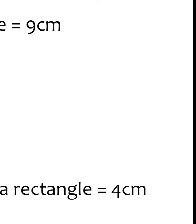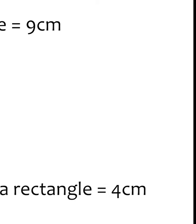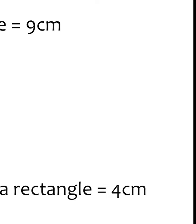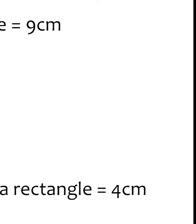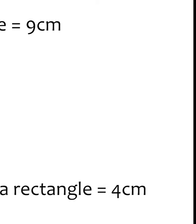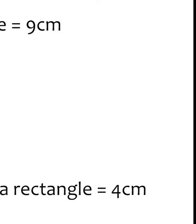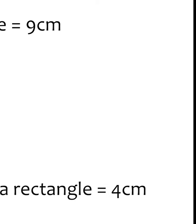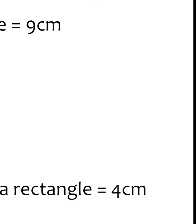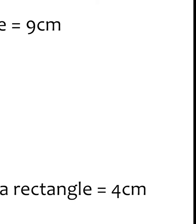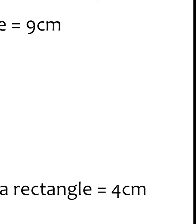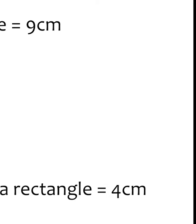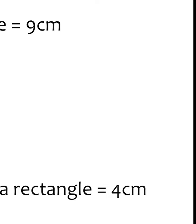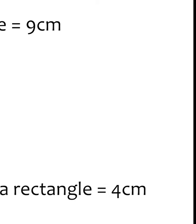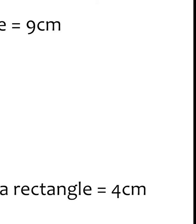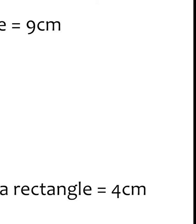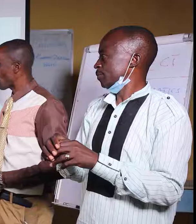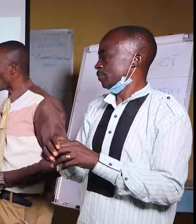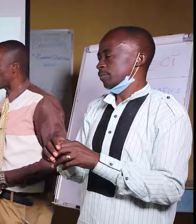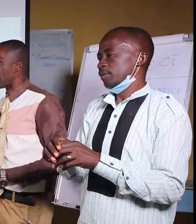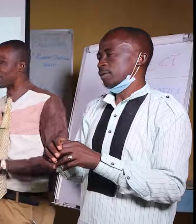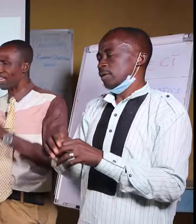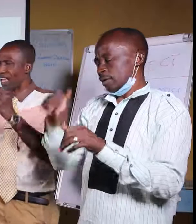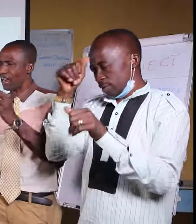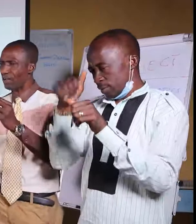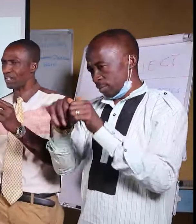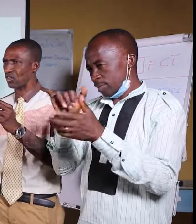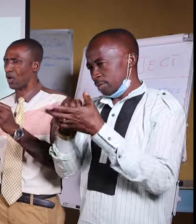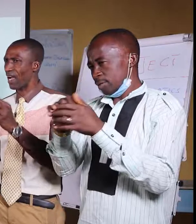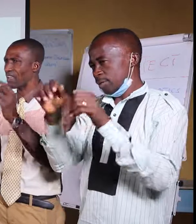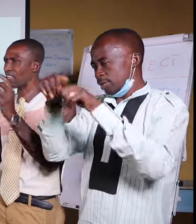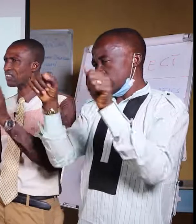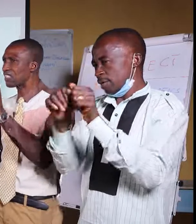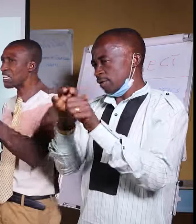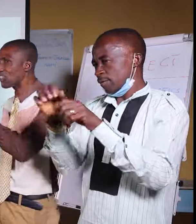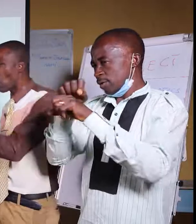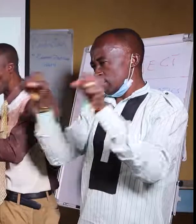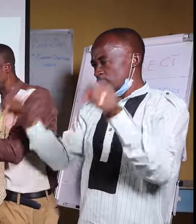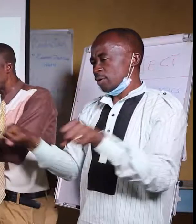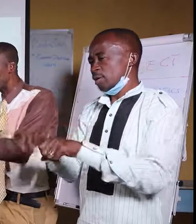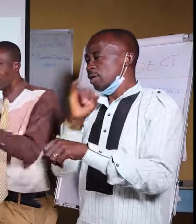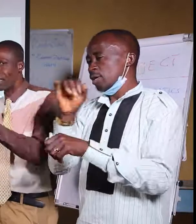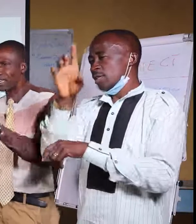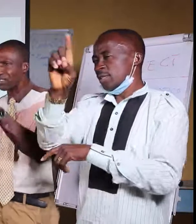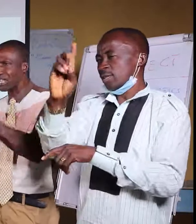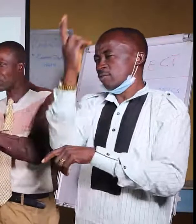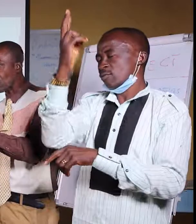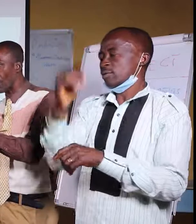is the area of the square. And recall that the area of the square is d square,